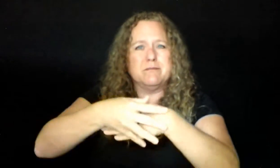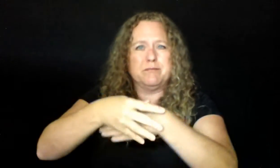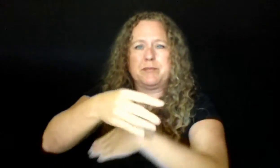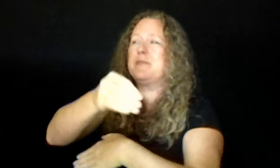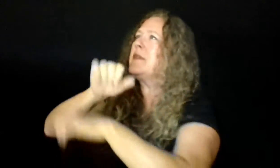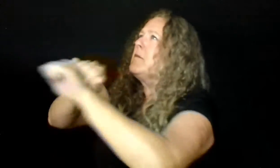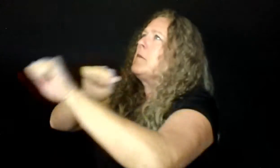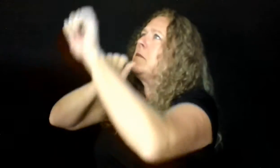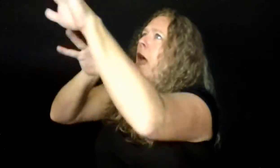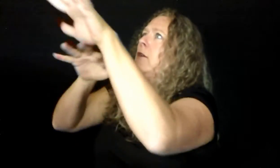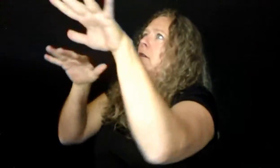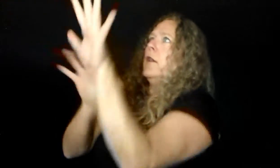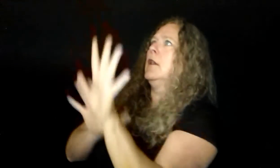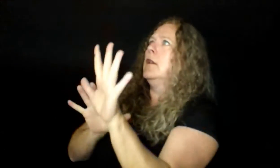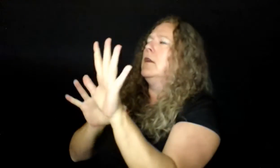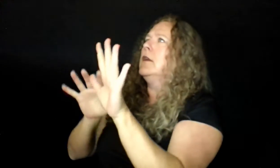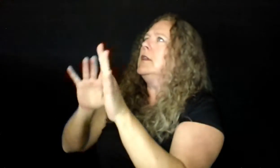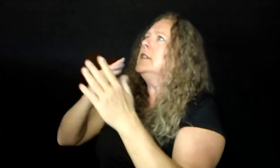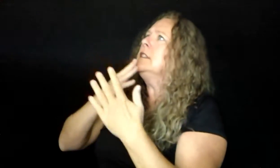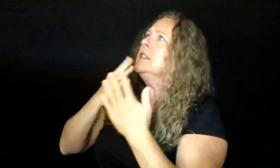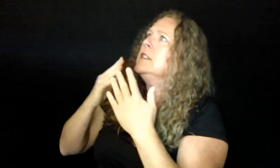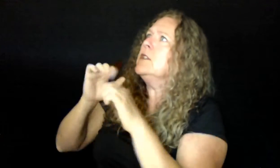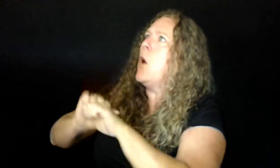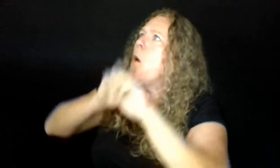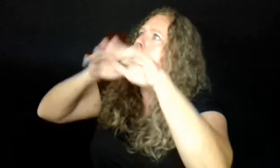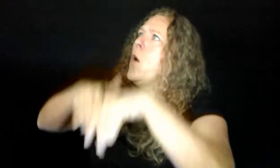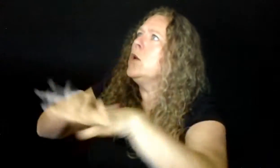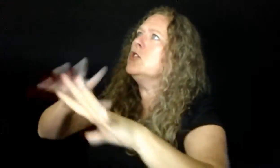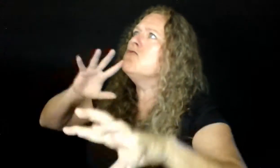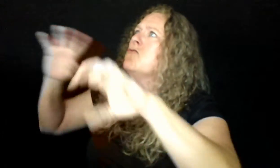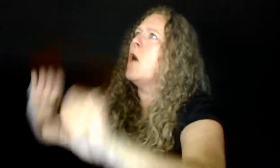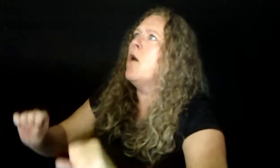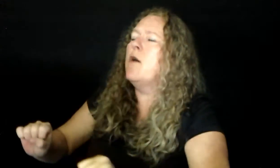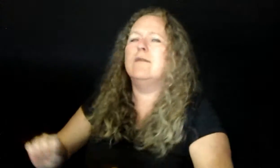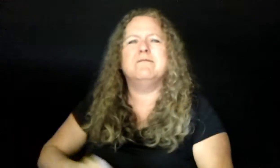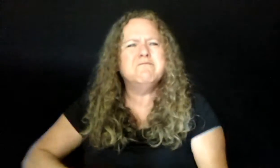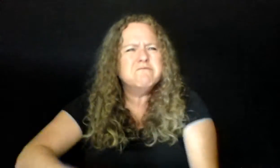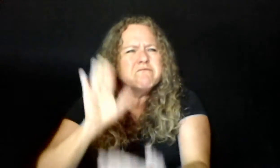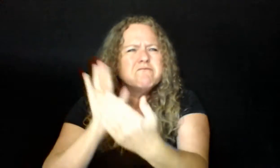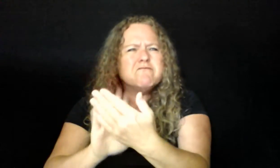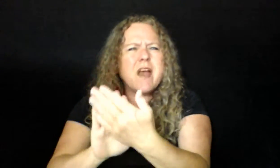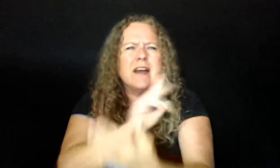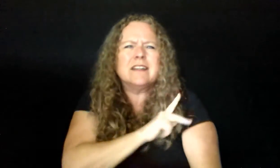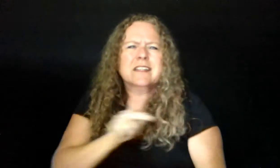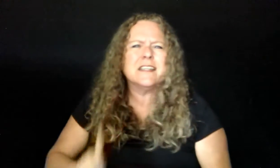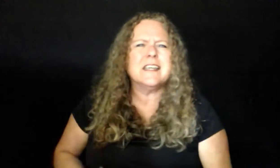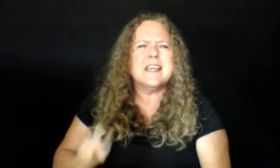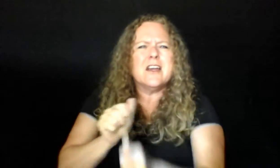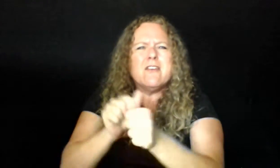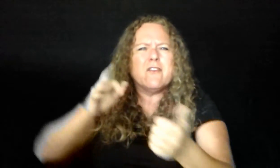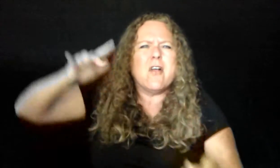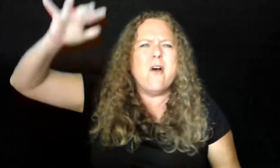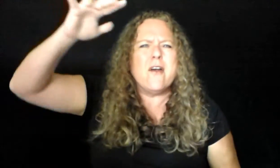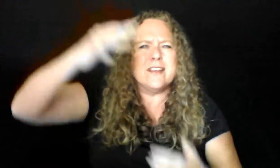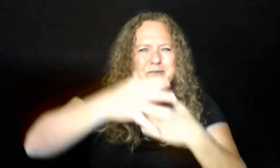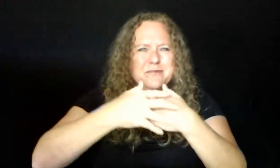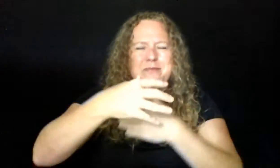Praise the King of glory who guards our lives. Praise the Lord of hosts who watches over us.